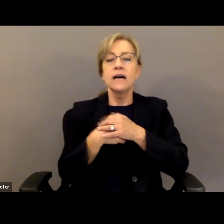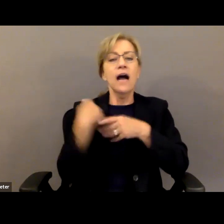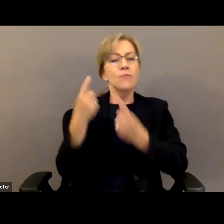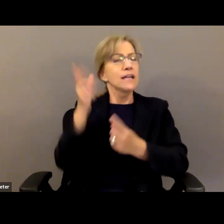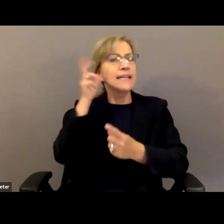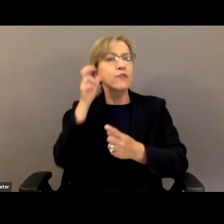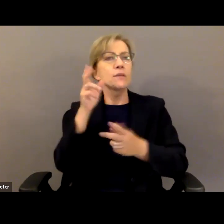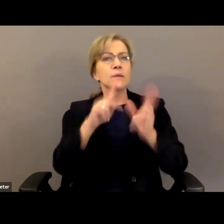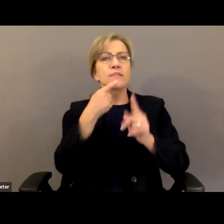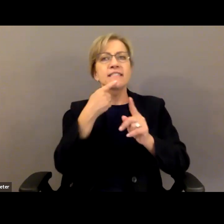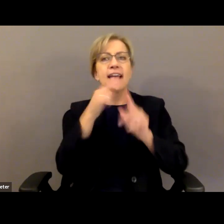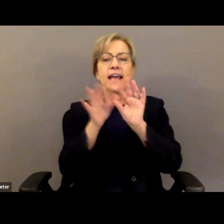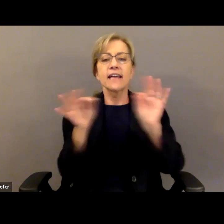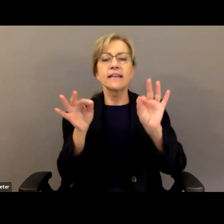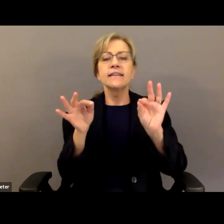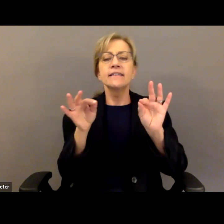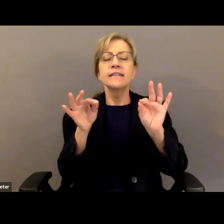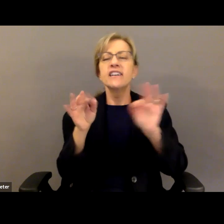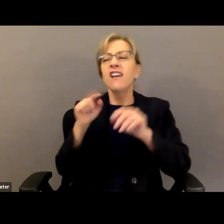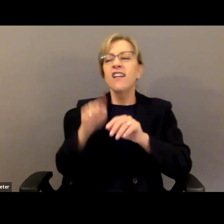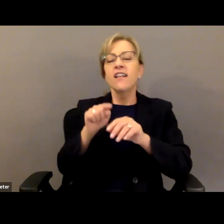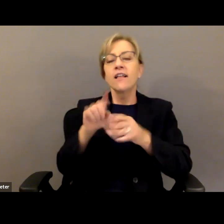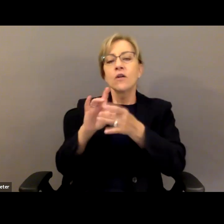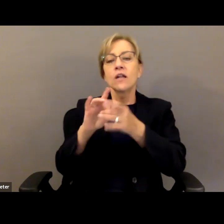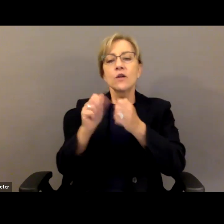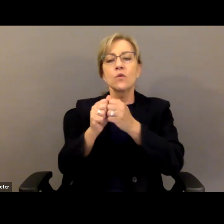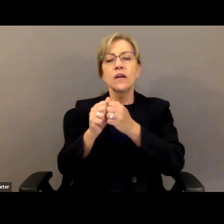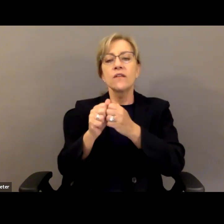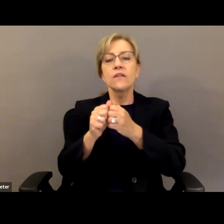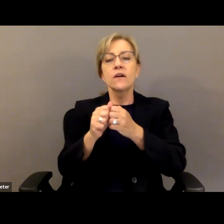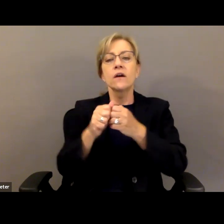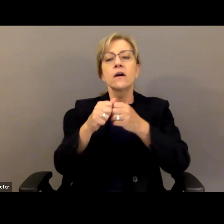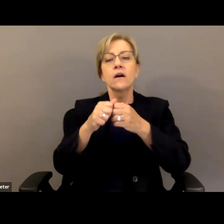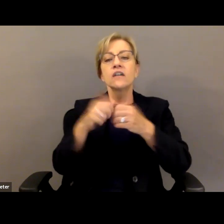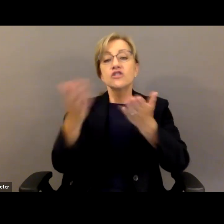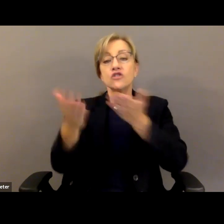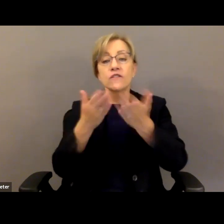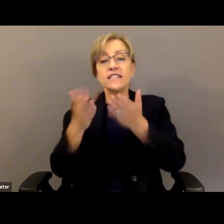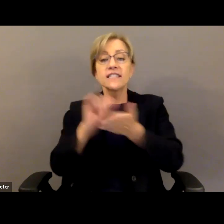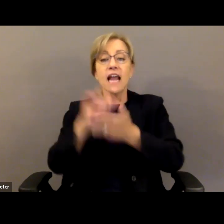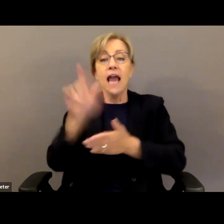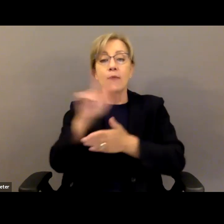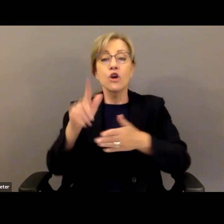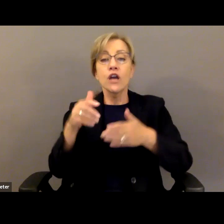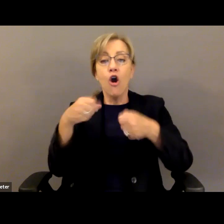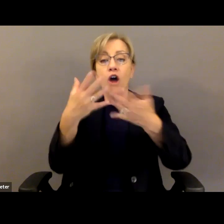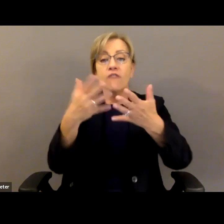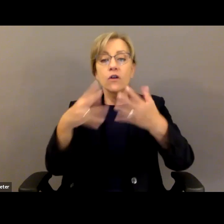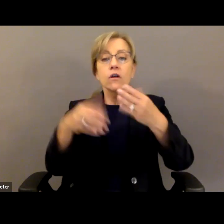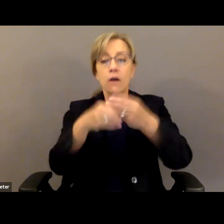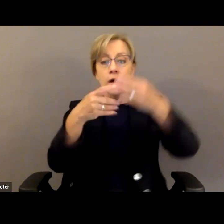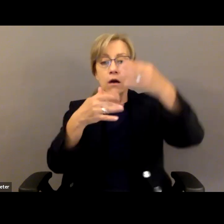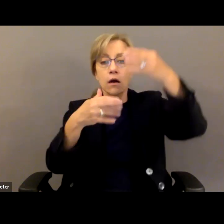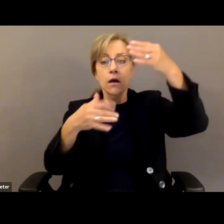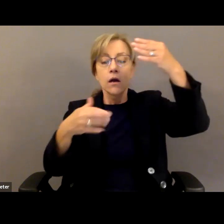lot recently. It has to do with the ever expanding services that are offered by libraries. Everything from maker spaces